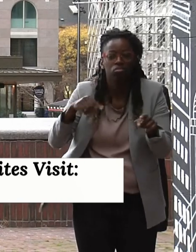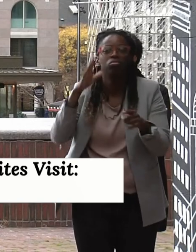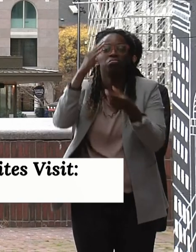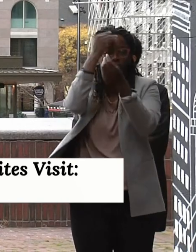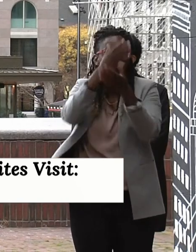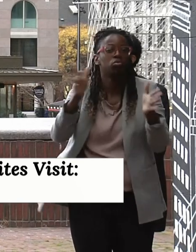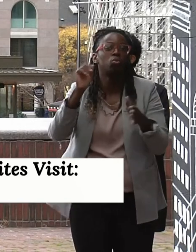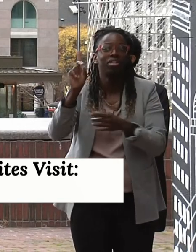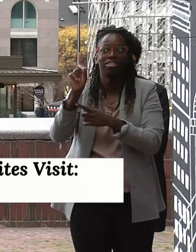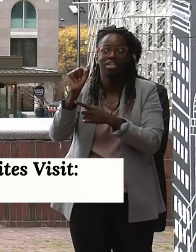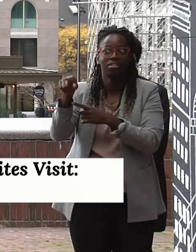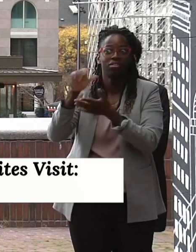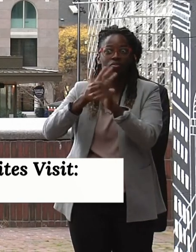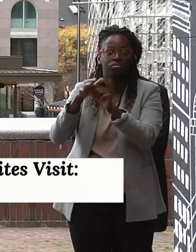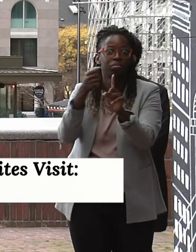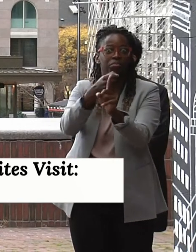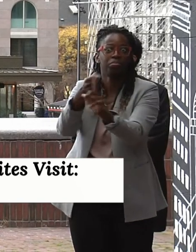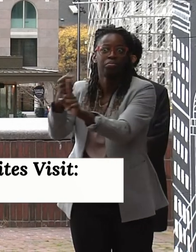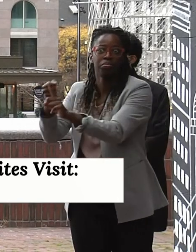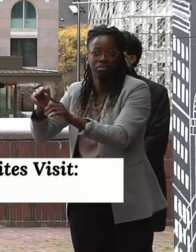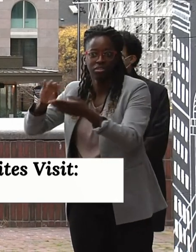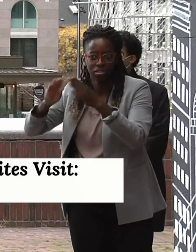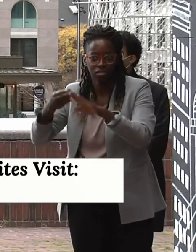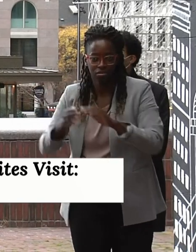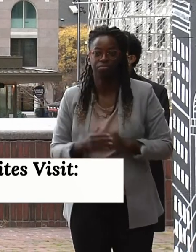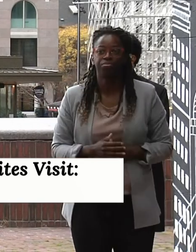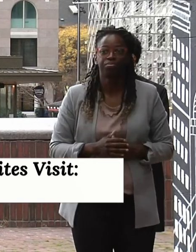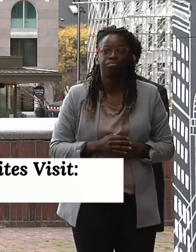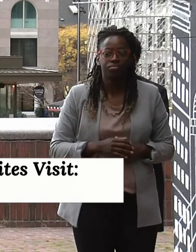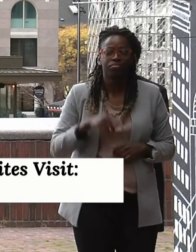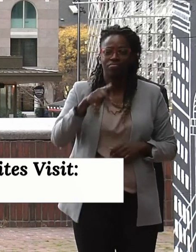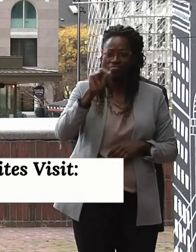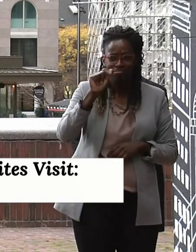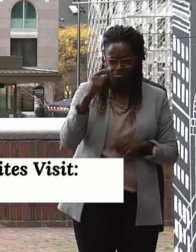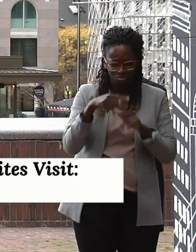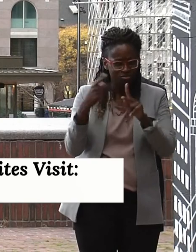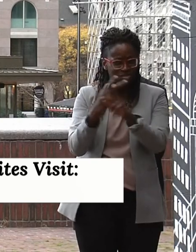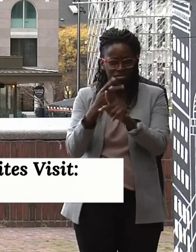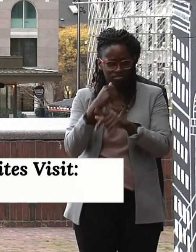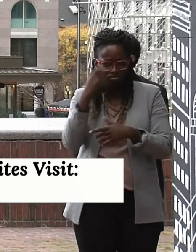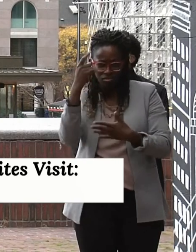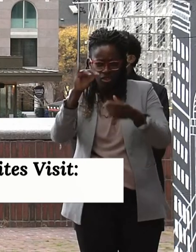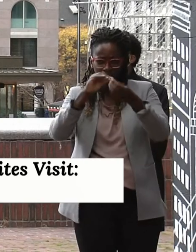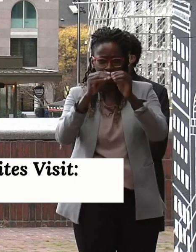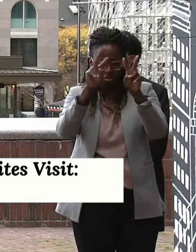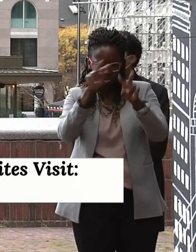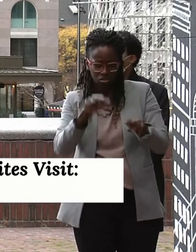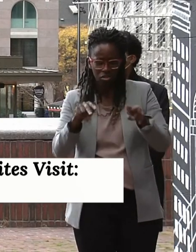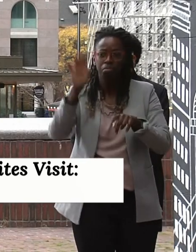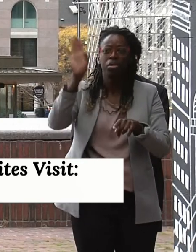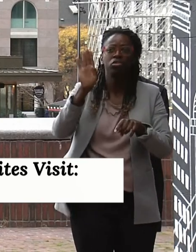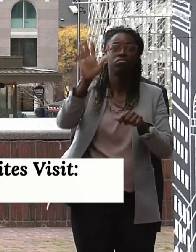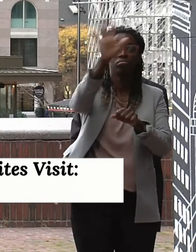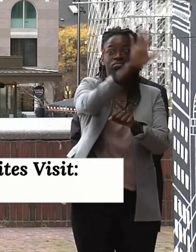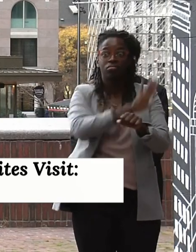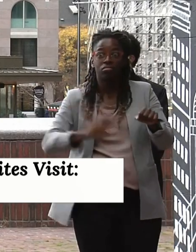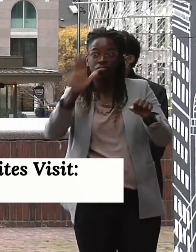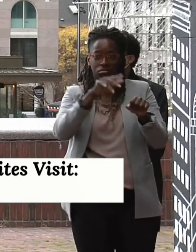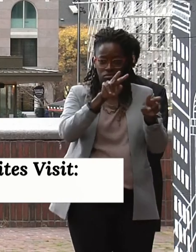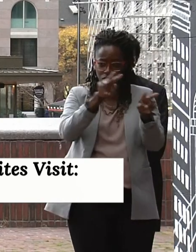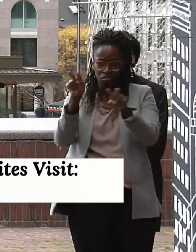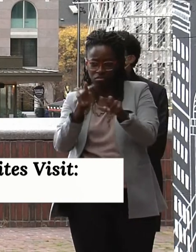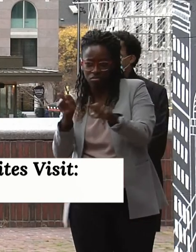of a more accurate number for what a Boston rate would look like. But that's going to be with increased testing and other